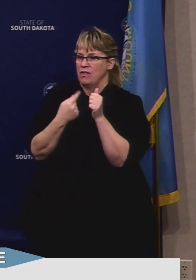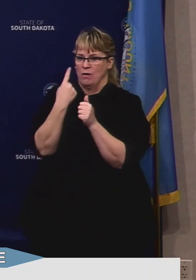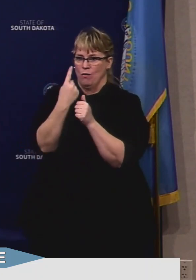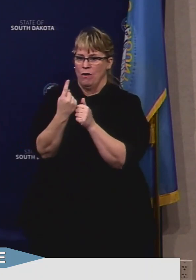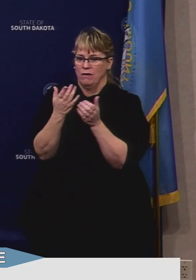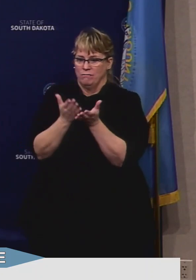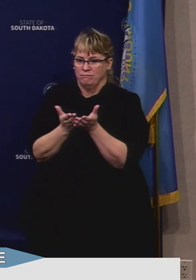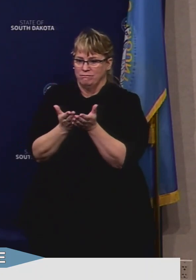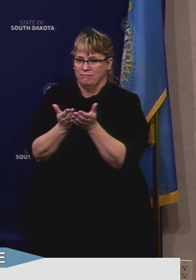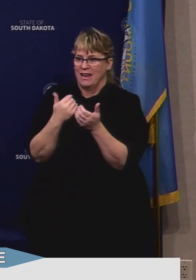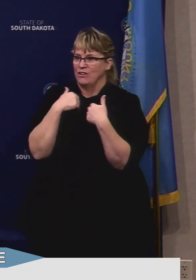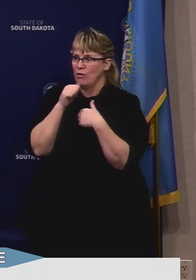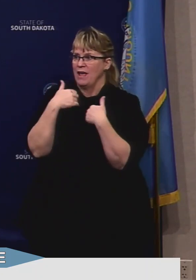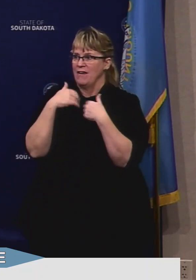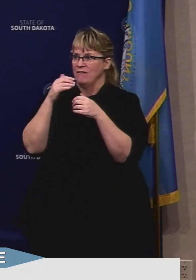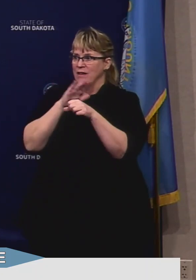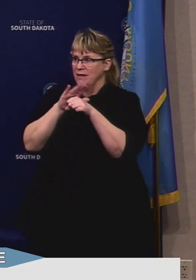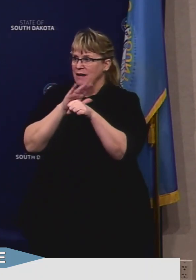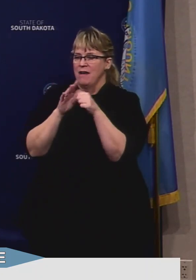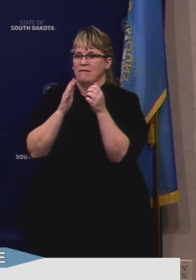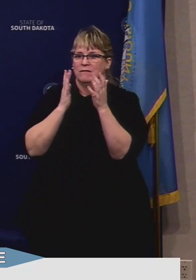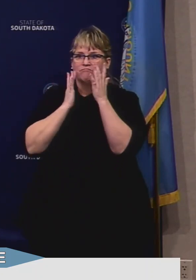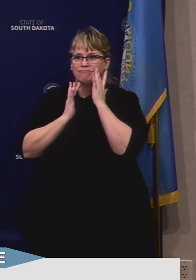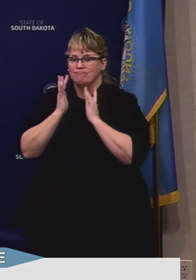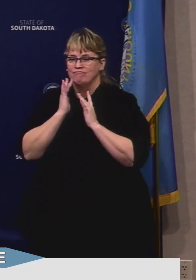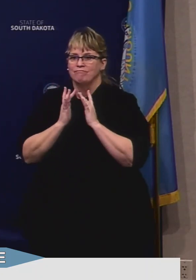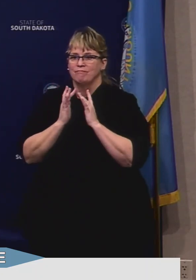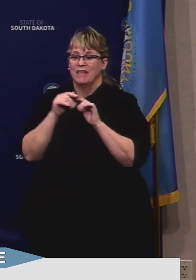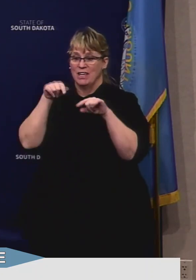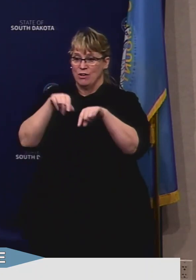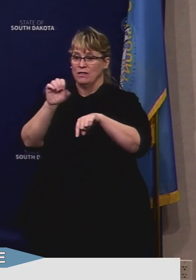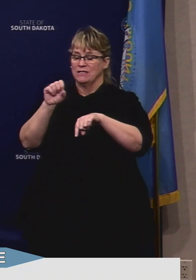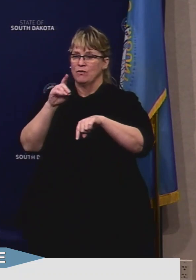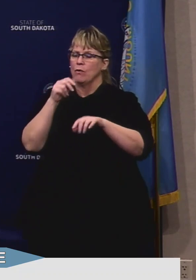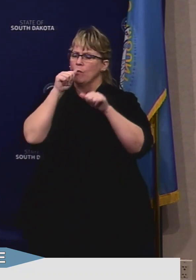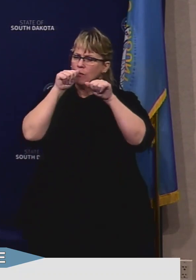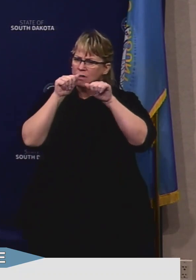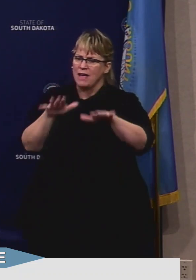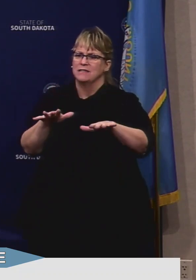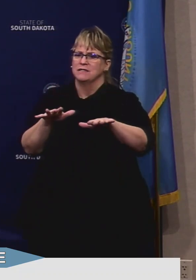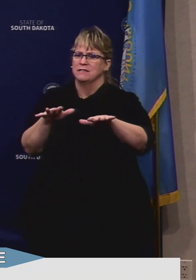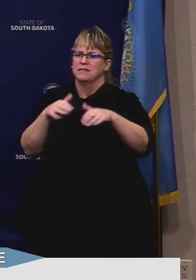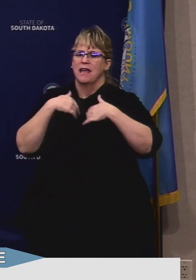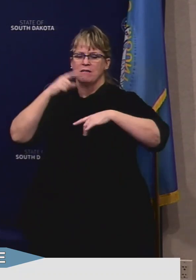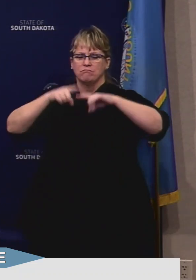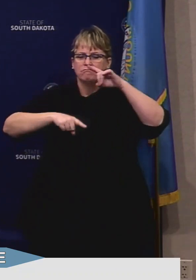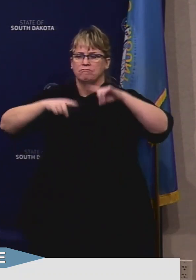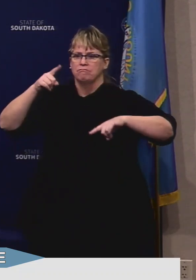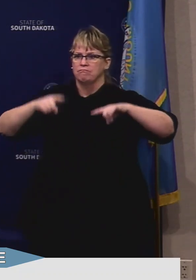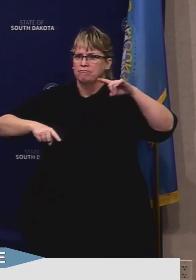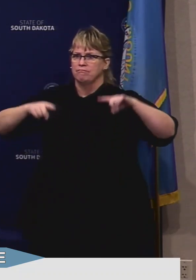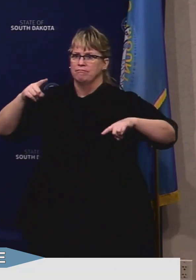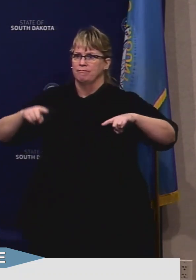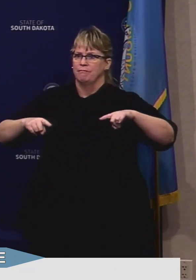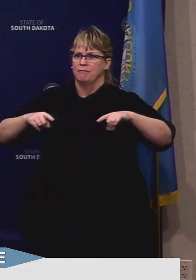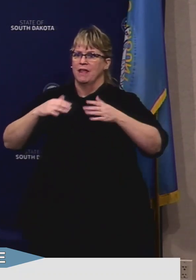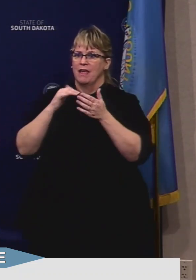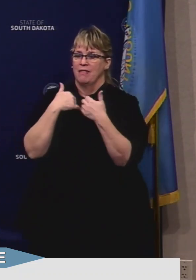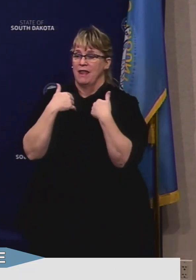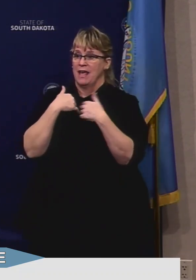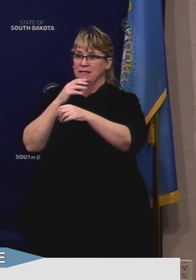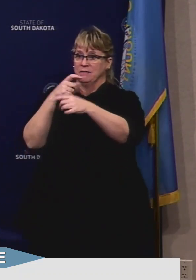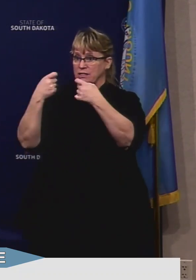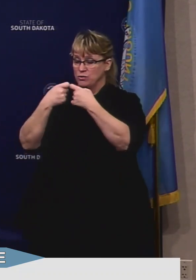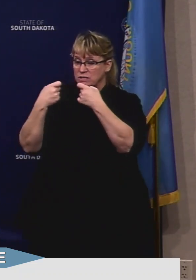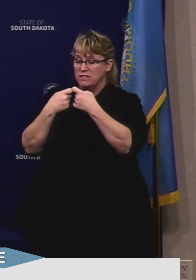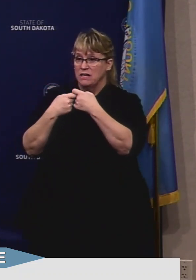and end up with supply shortages. We in South Dakota are blessed with having a diversified portfolio that generates our